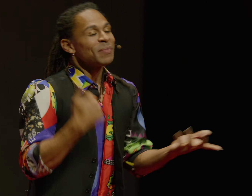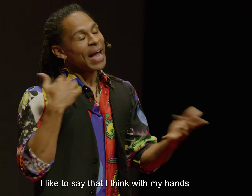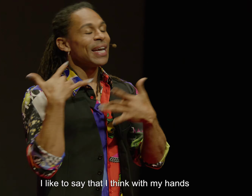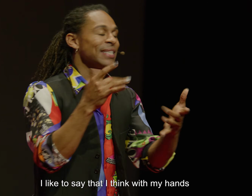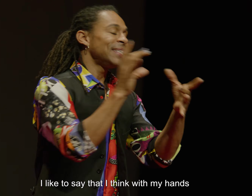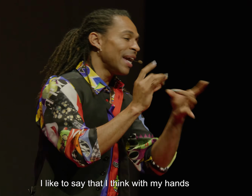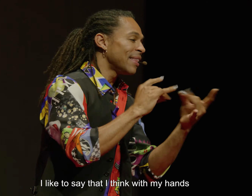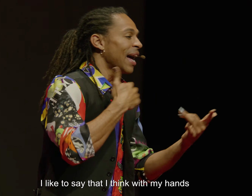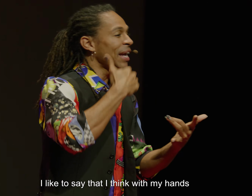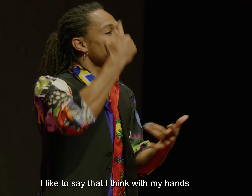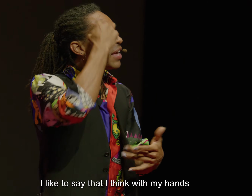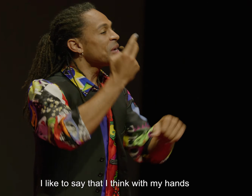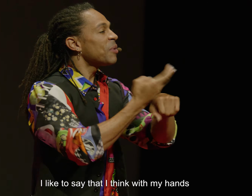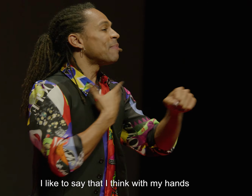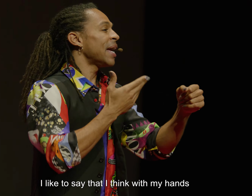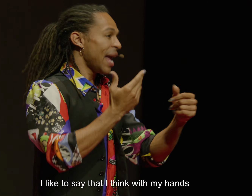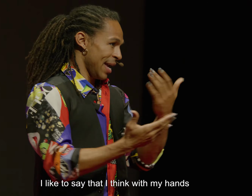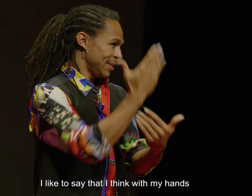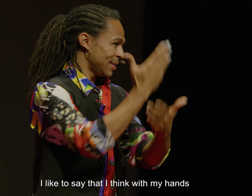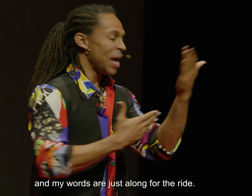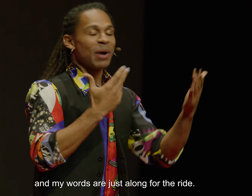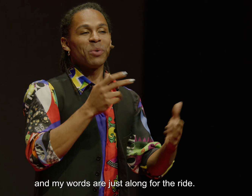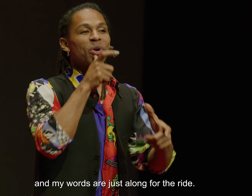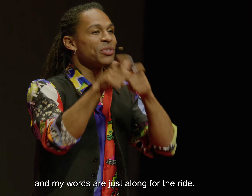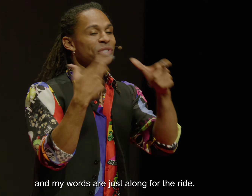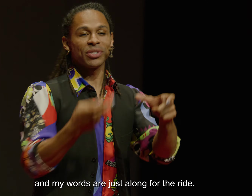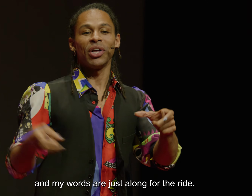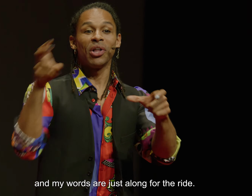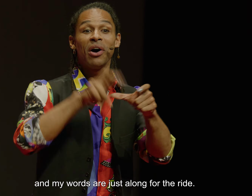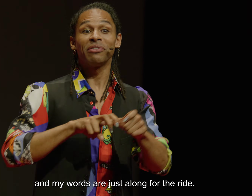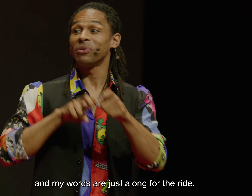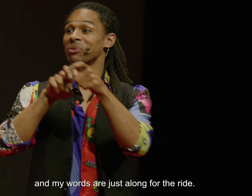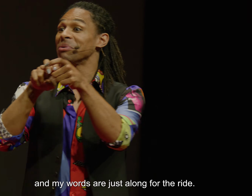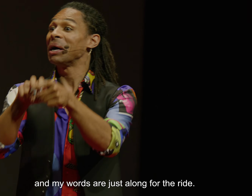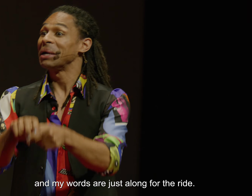I like to say that I think with my hands, and my words are just along for the ride.